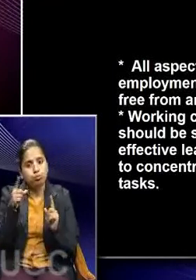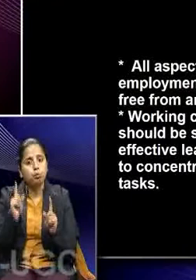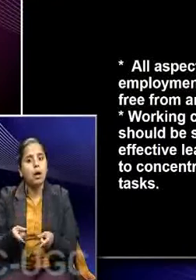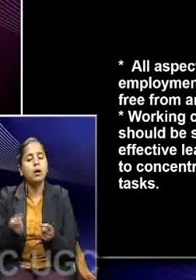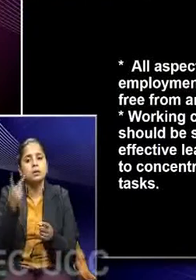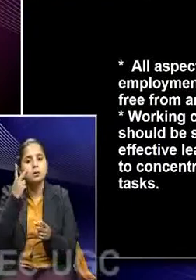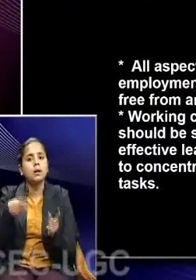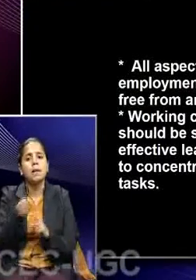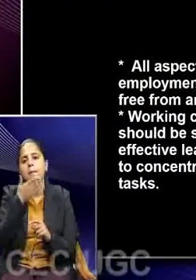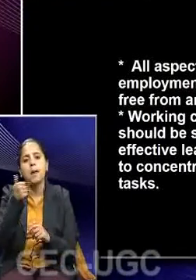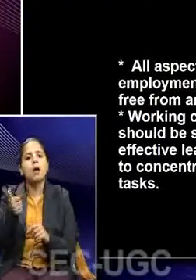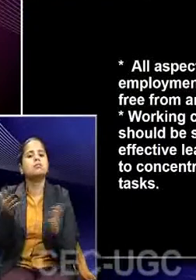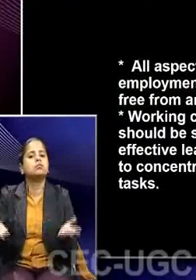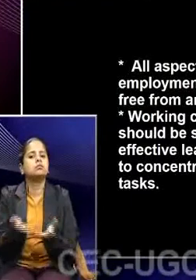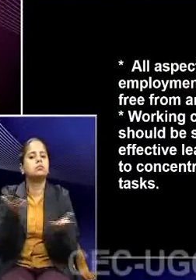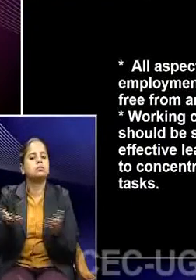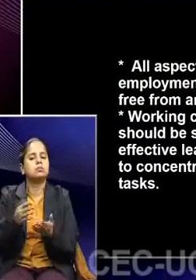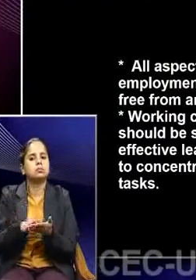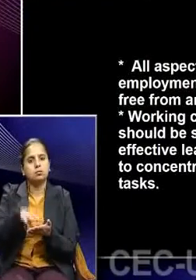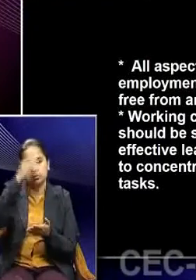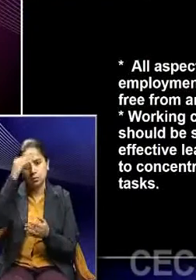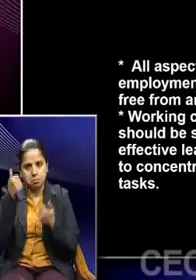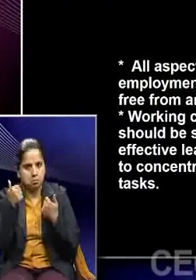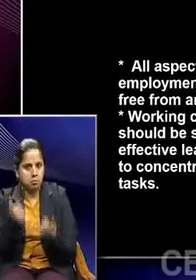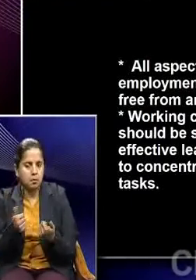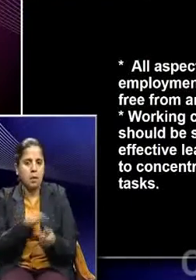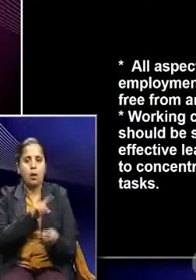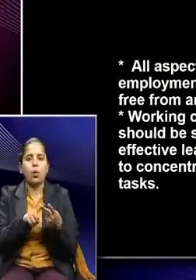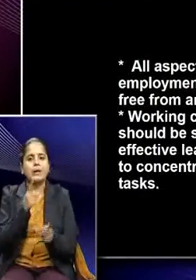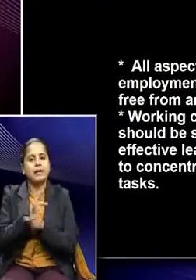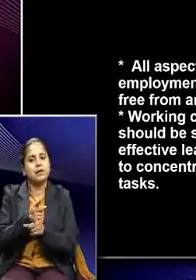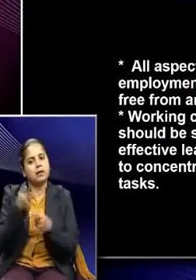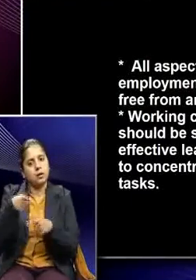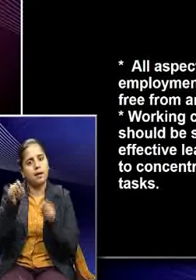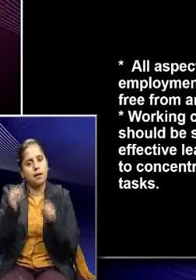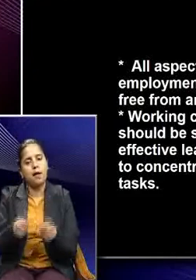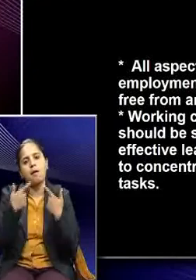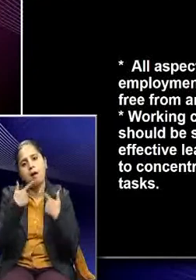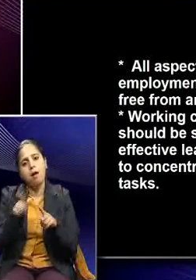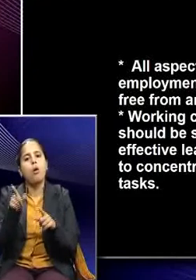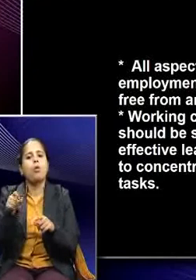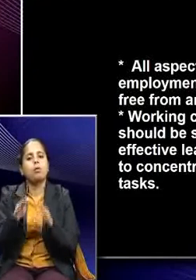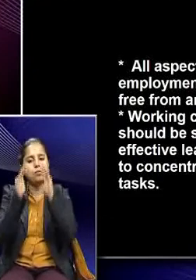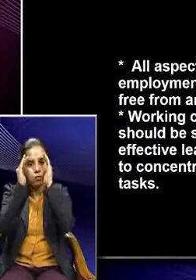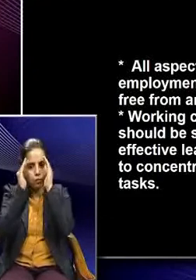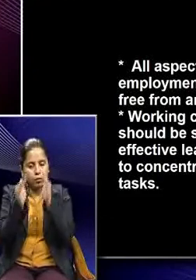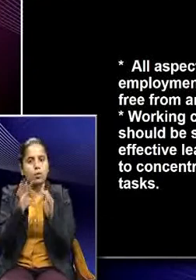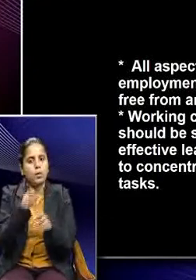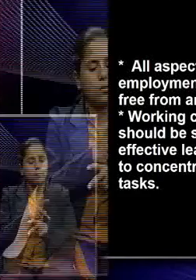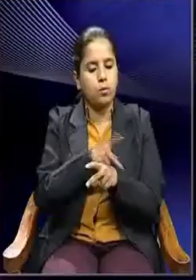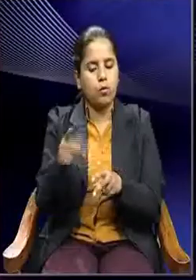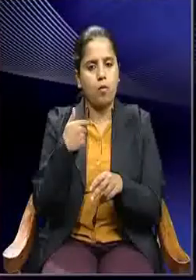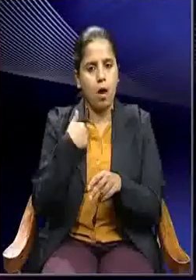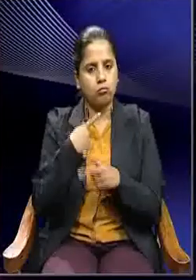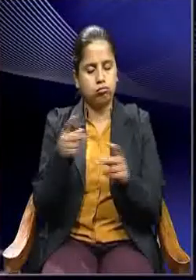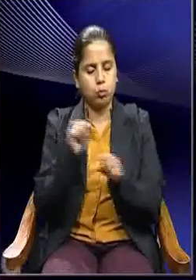as will best promote effective learning and enable teachers to concentrate on their professional